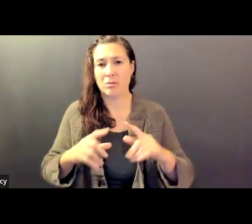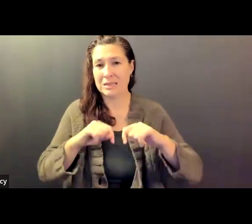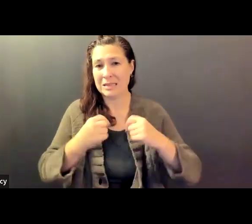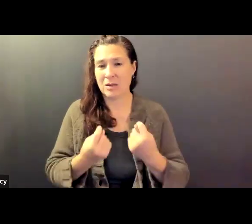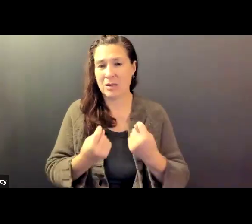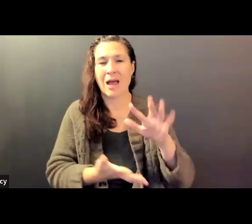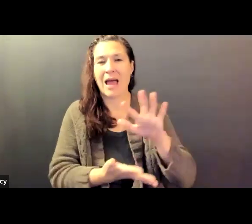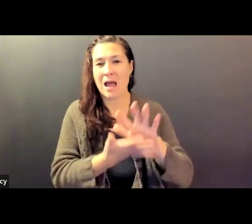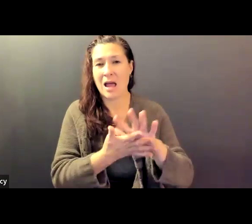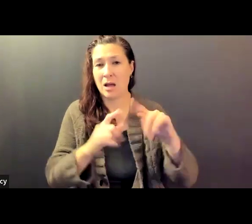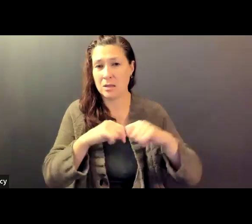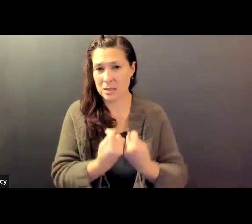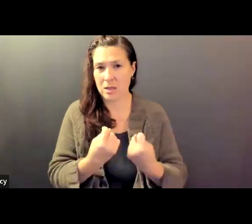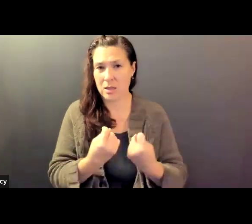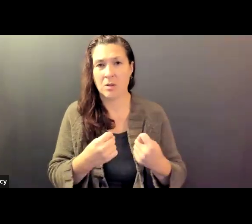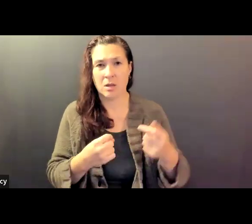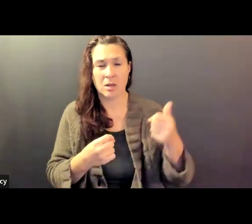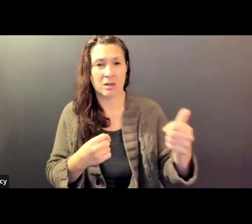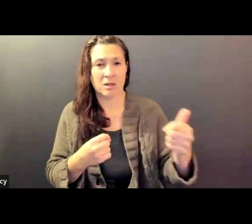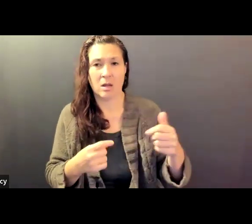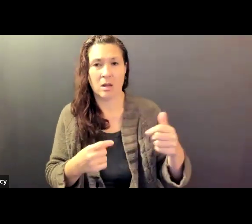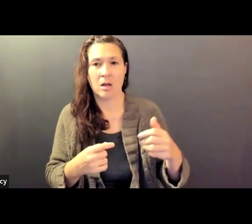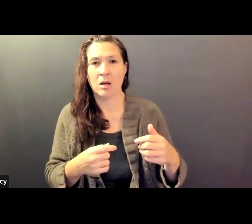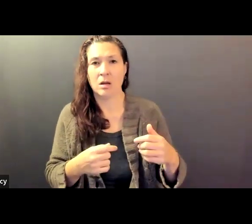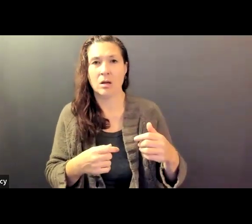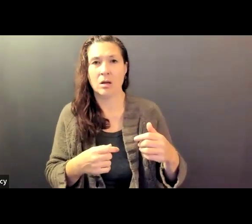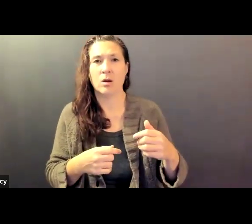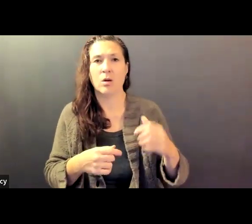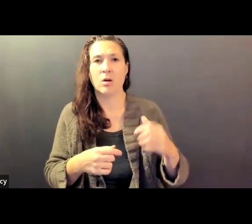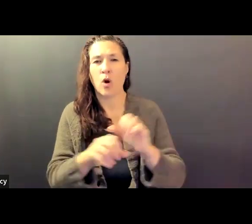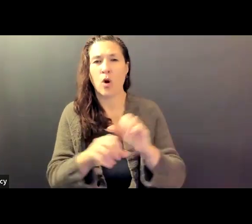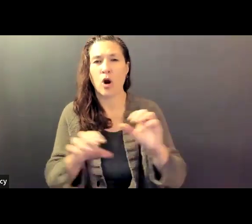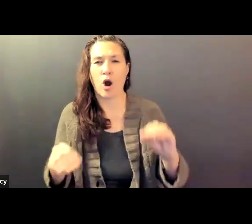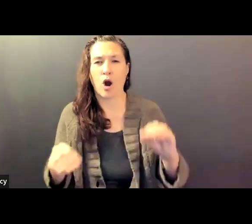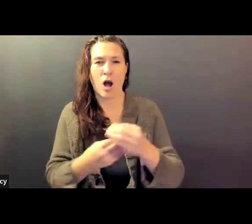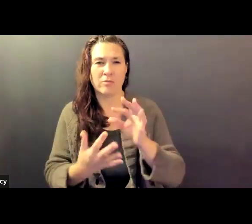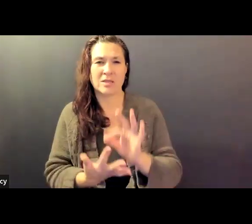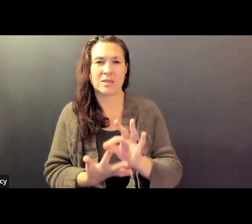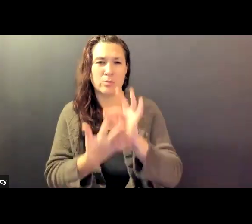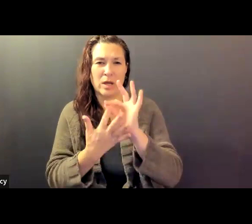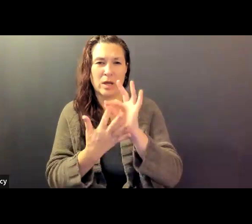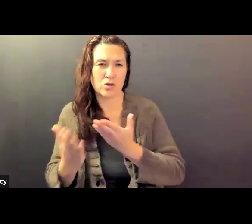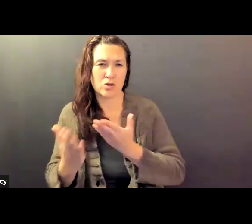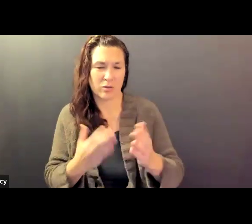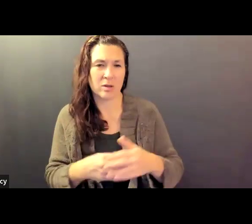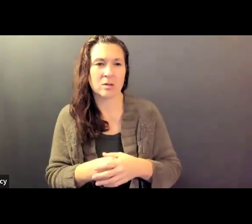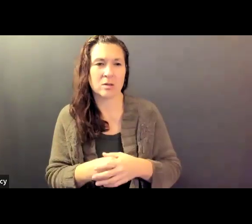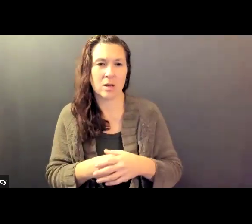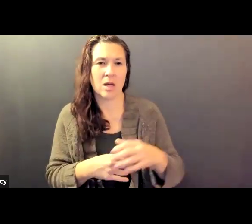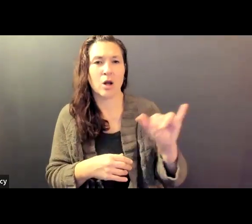academics team has worked in the Office of Specialized Services in OMME. They've worked to